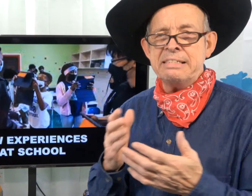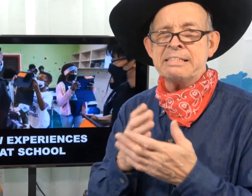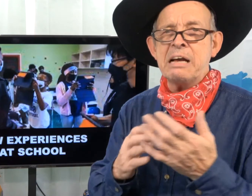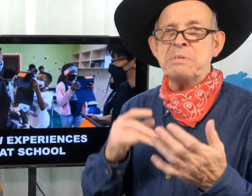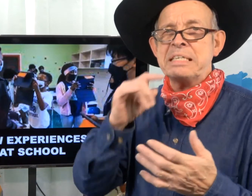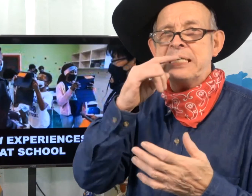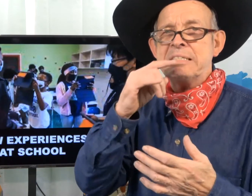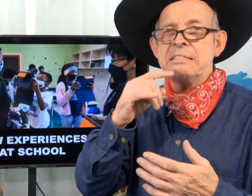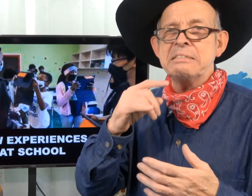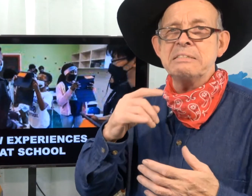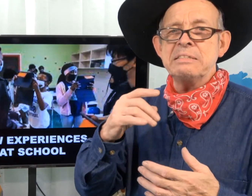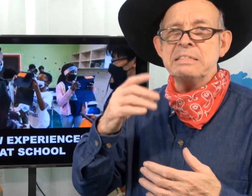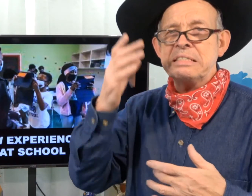Sam McGill said,